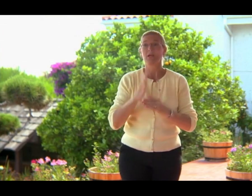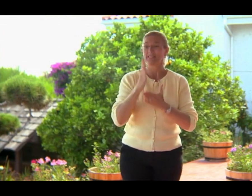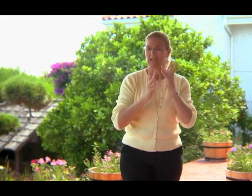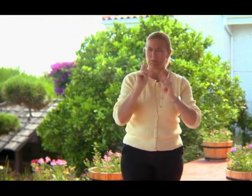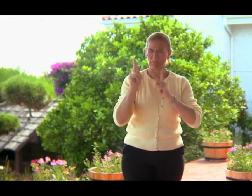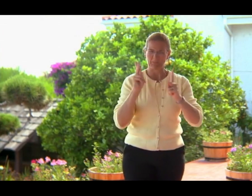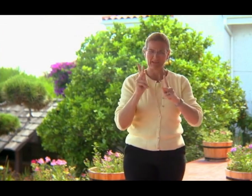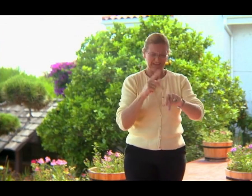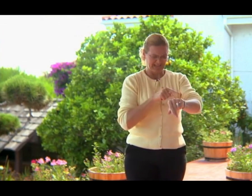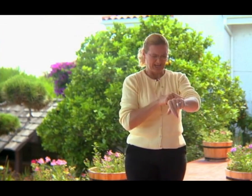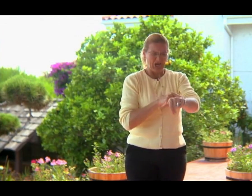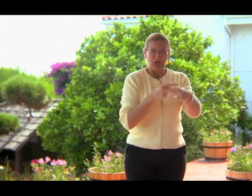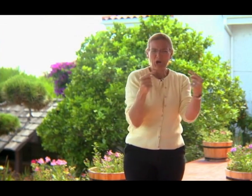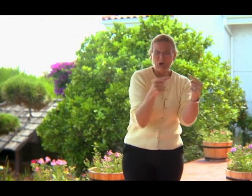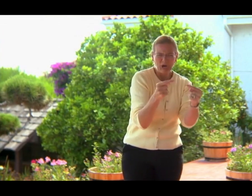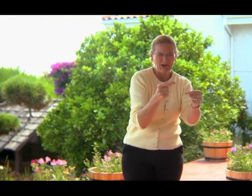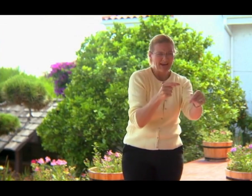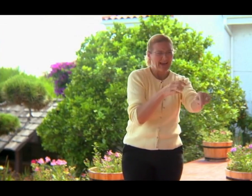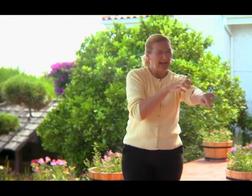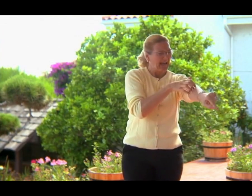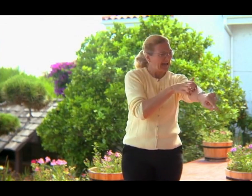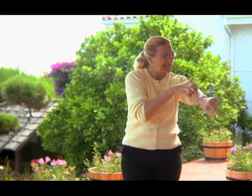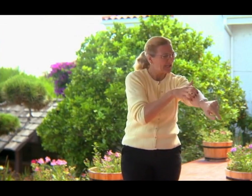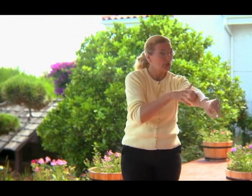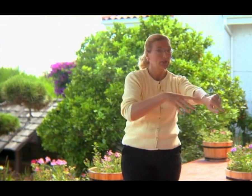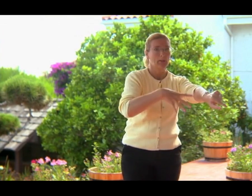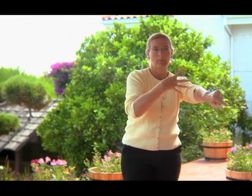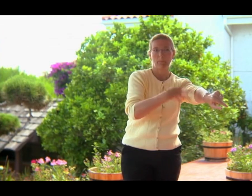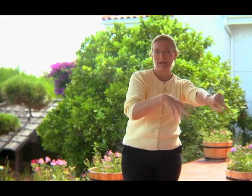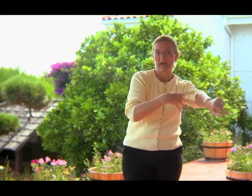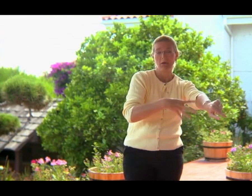With some people, they may bleed, itch, or hurt.